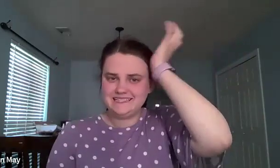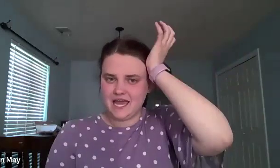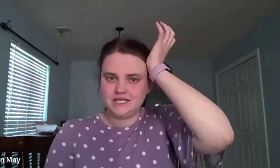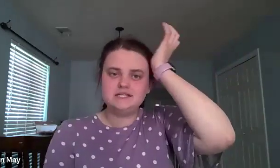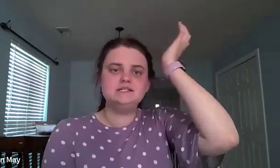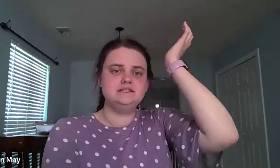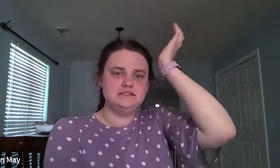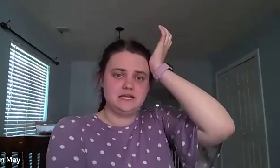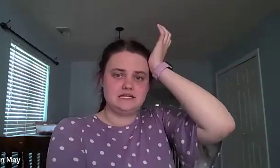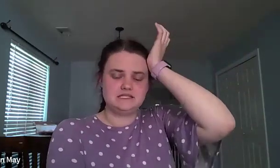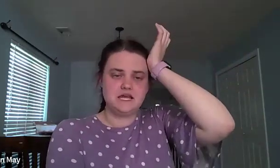Yeah, lettuce.